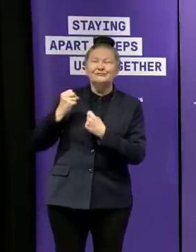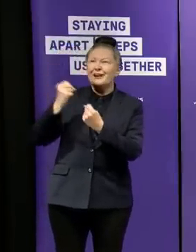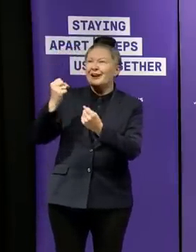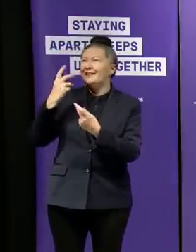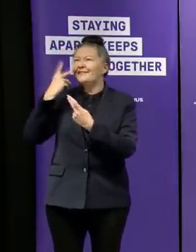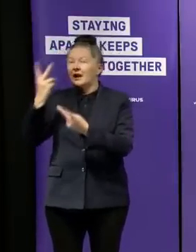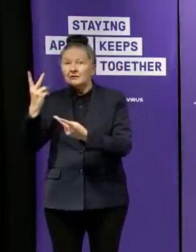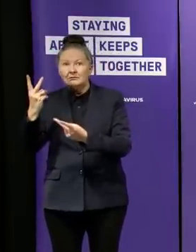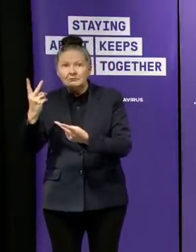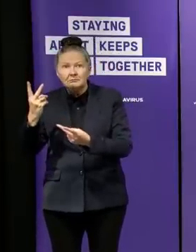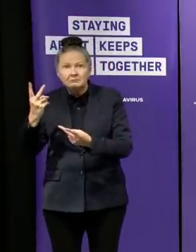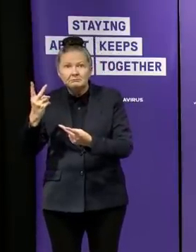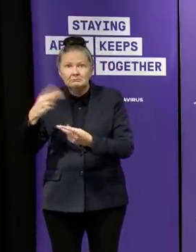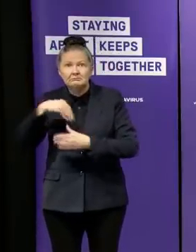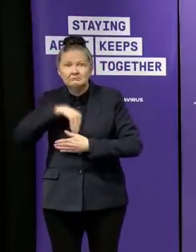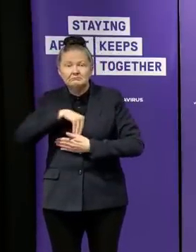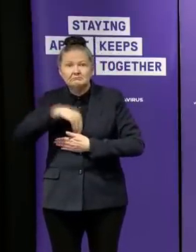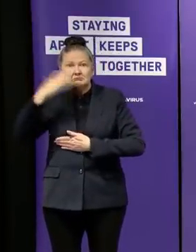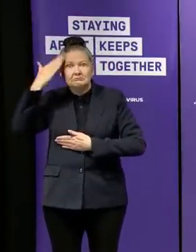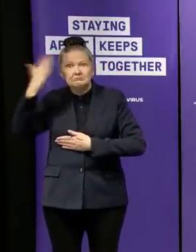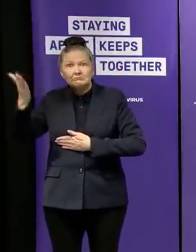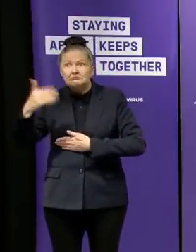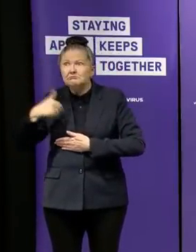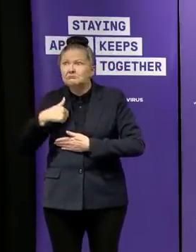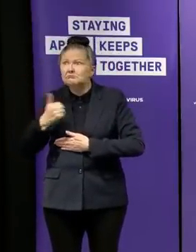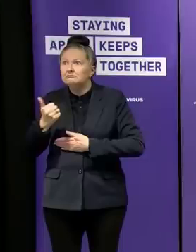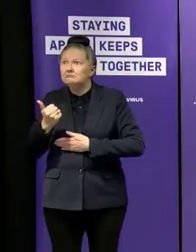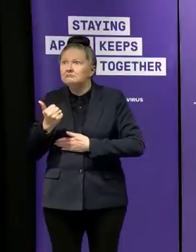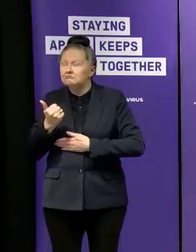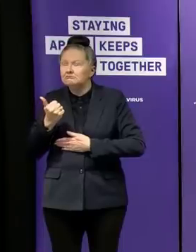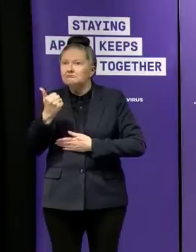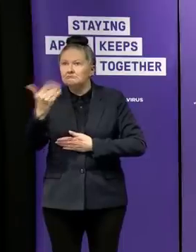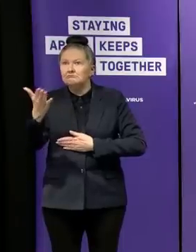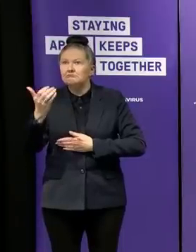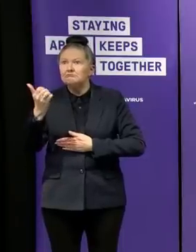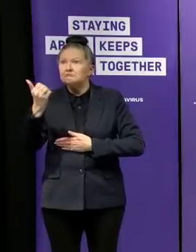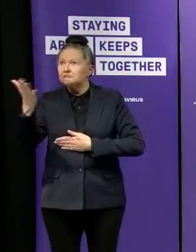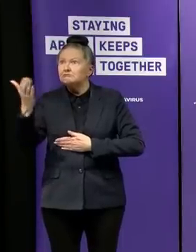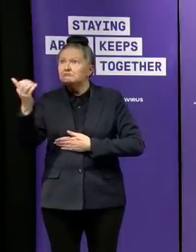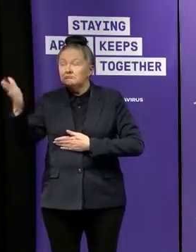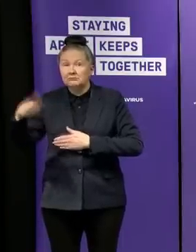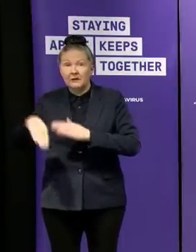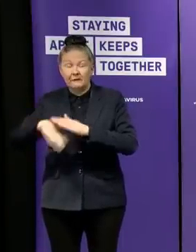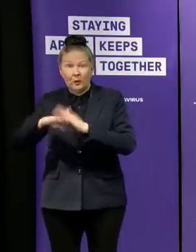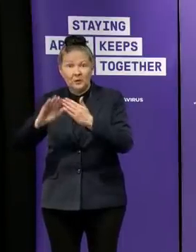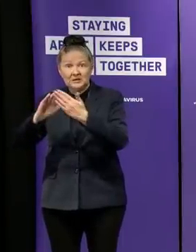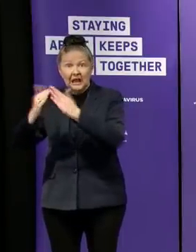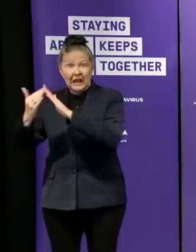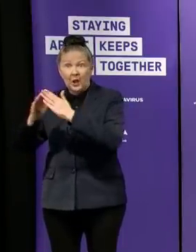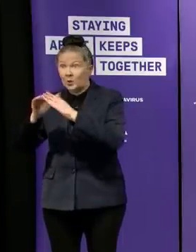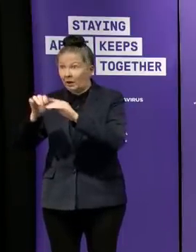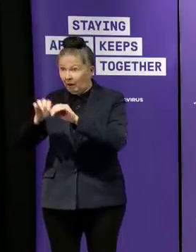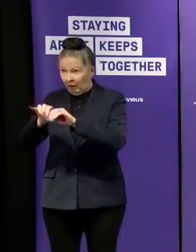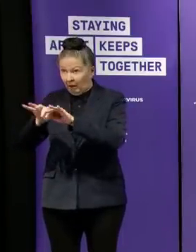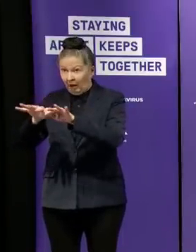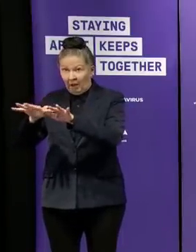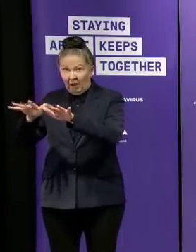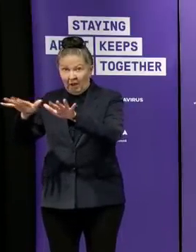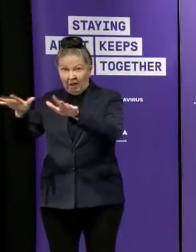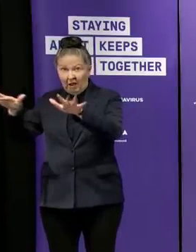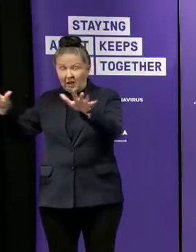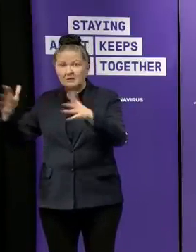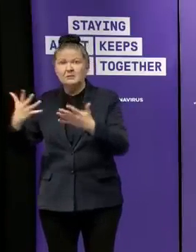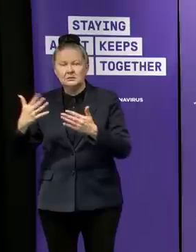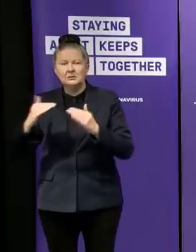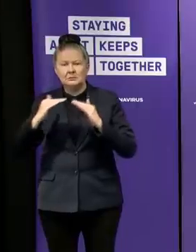before, the virus hitches a ride and you take it from your household to an entirely different community, and then it can go on and on from there. So the border